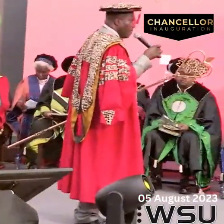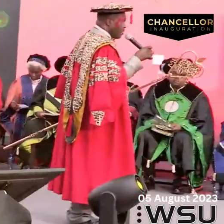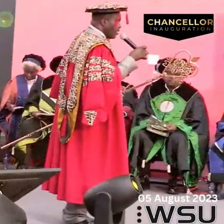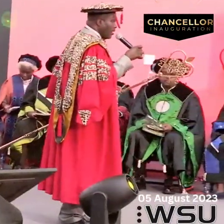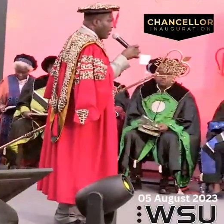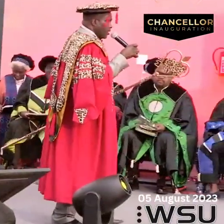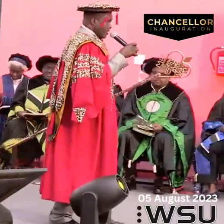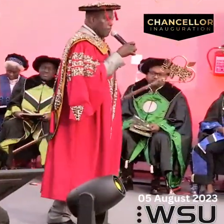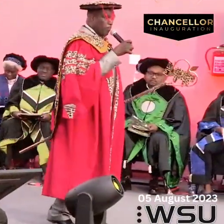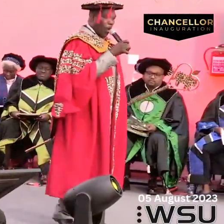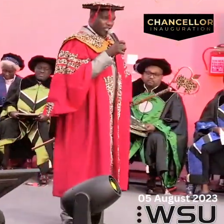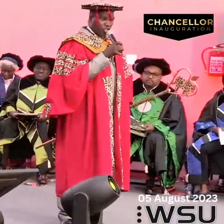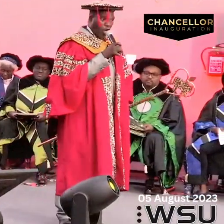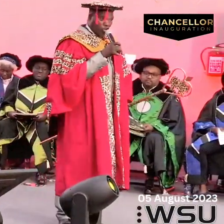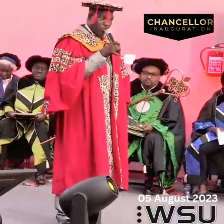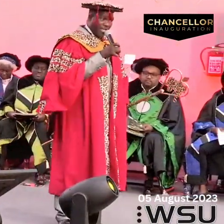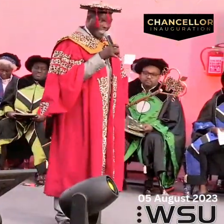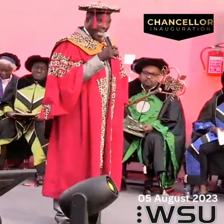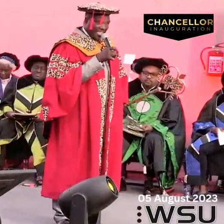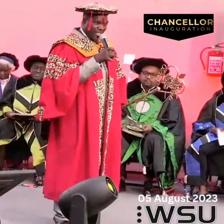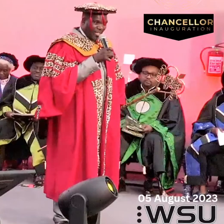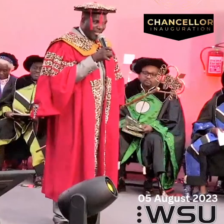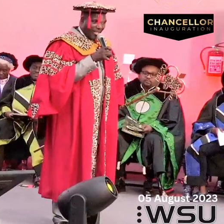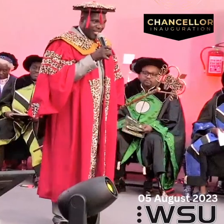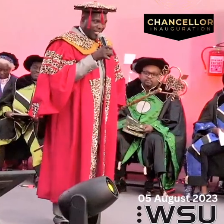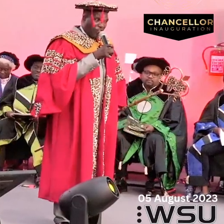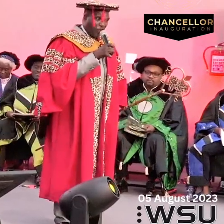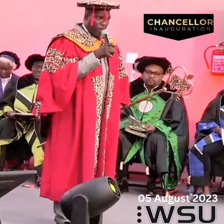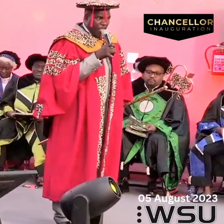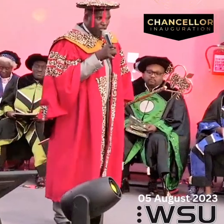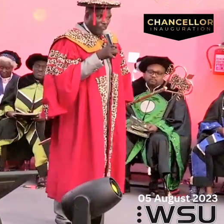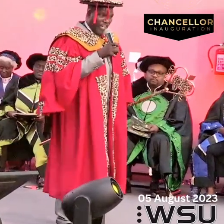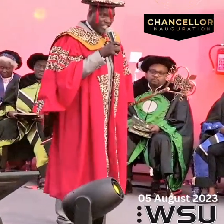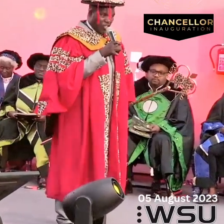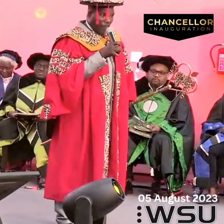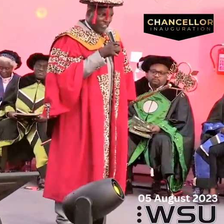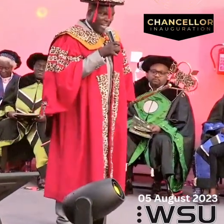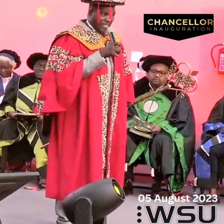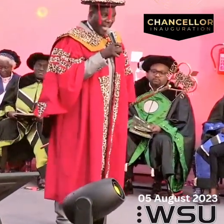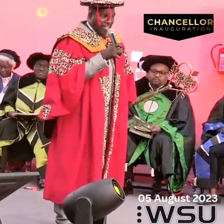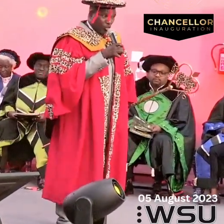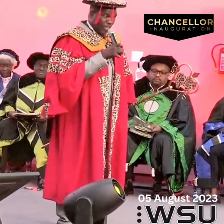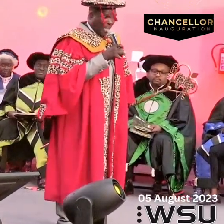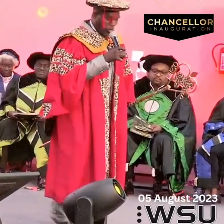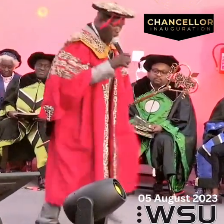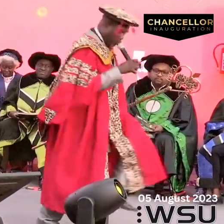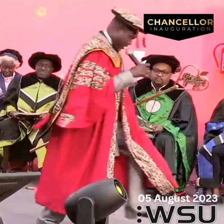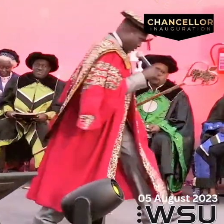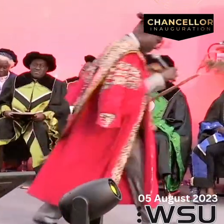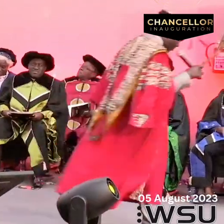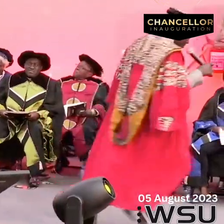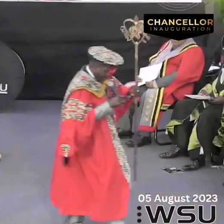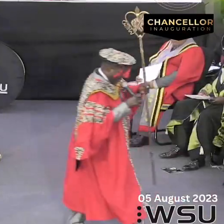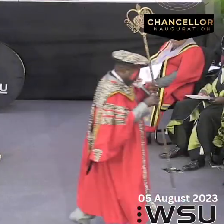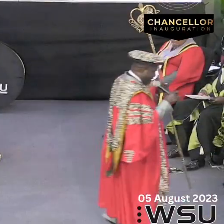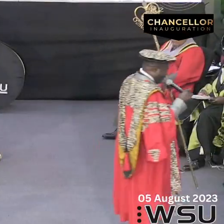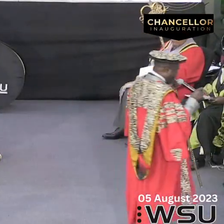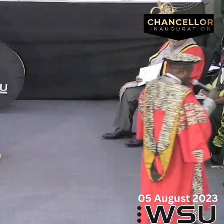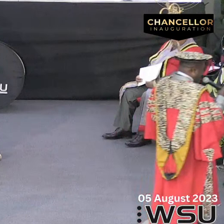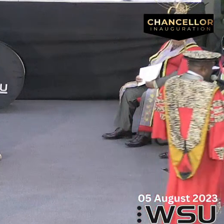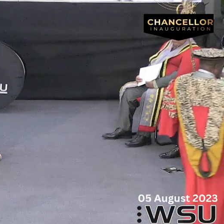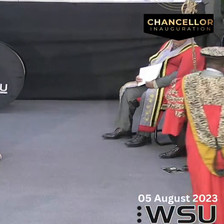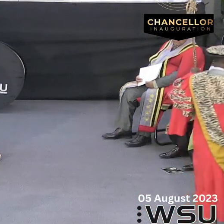time. Somebody told me that the former University of Franca is gonna close.